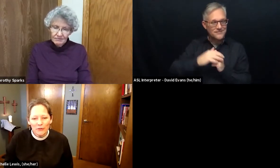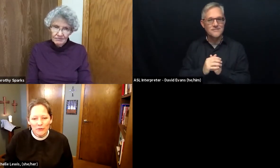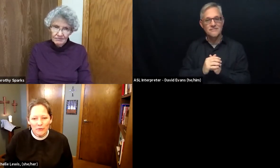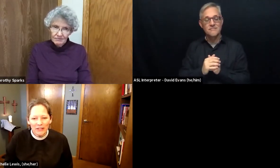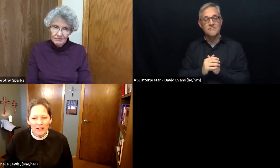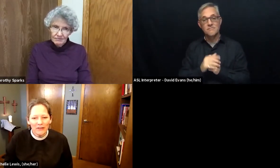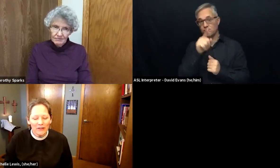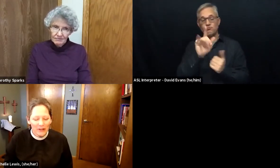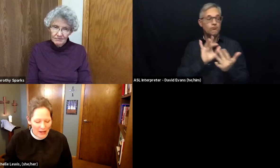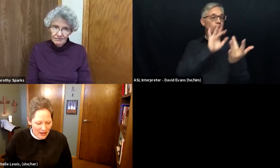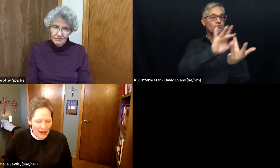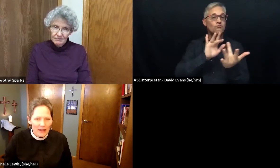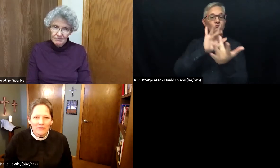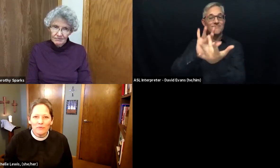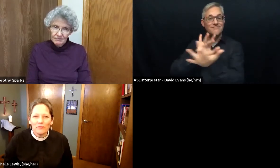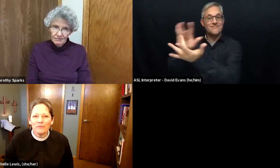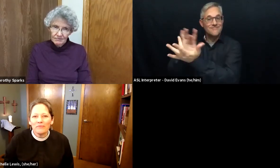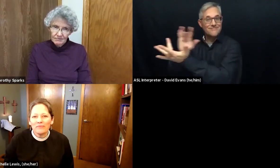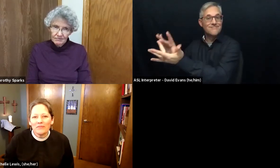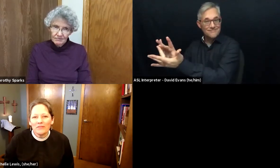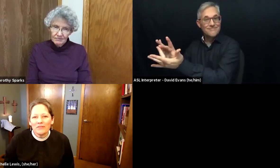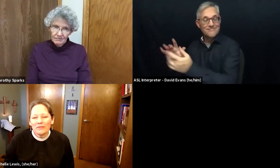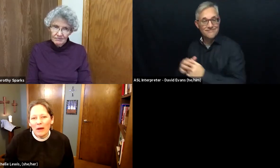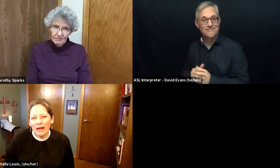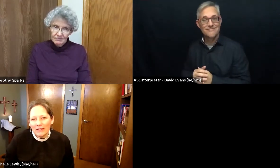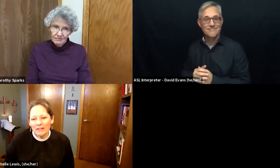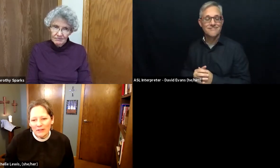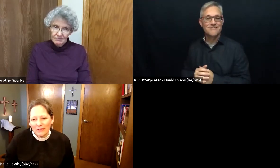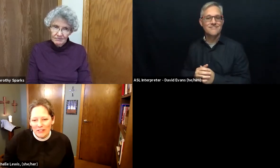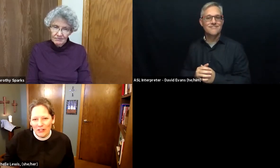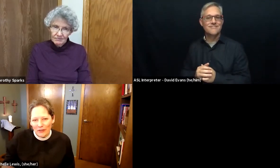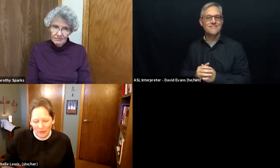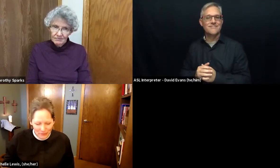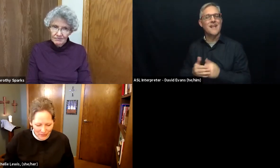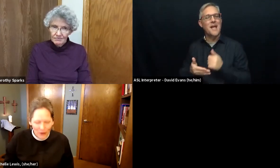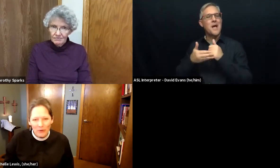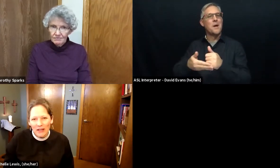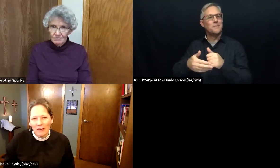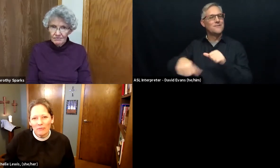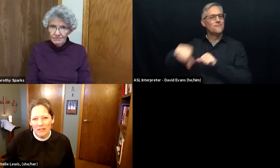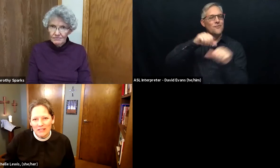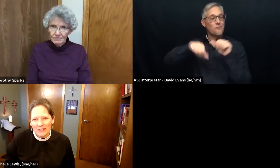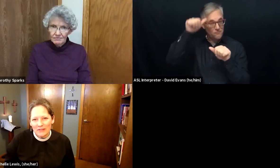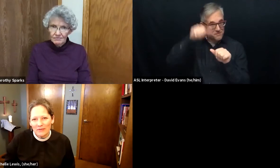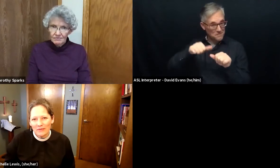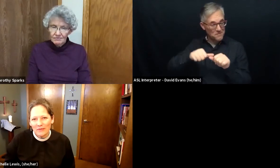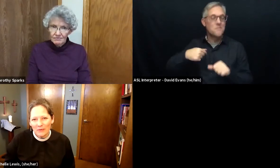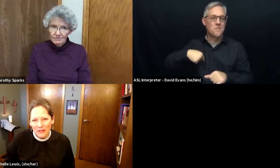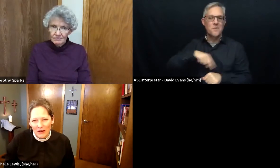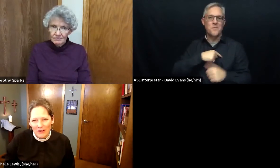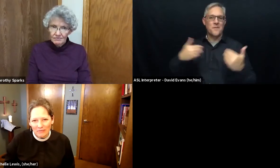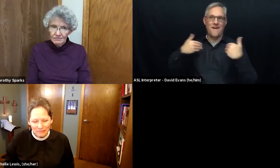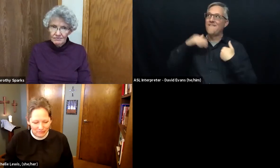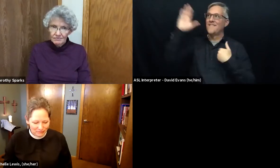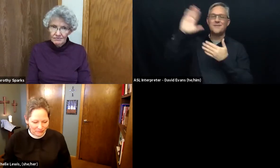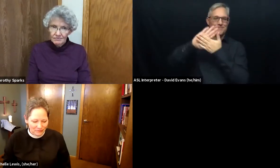to one another and remind each other that we have peace with